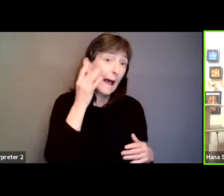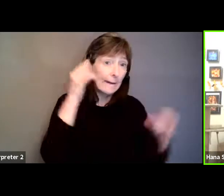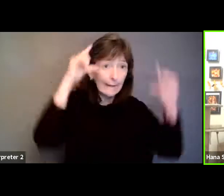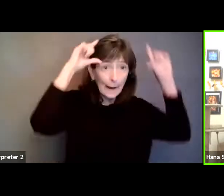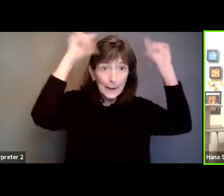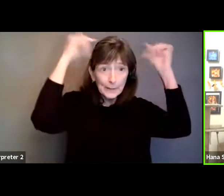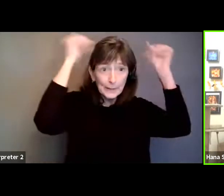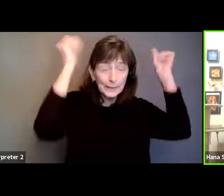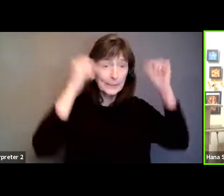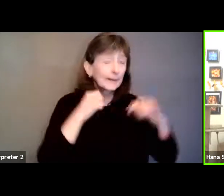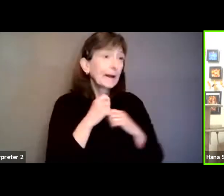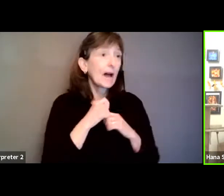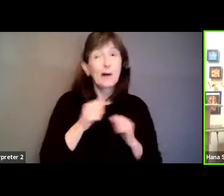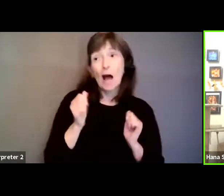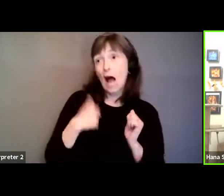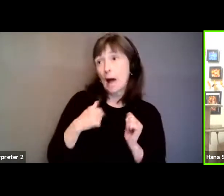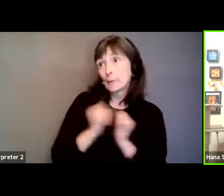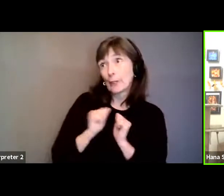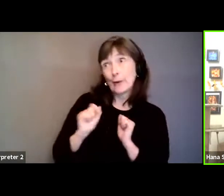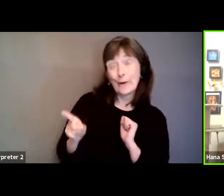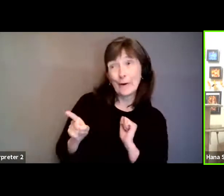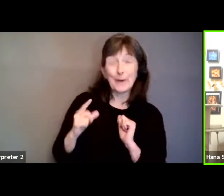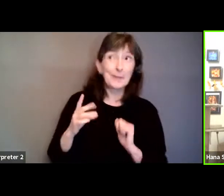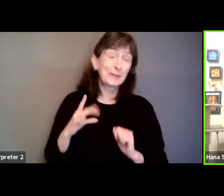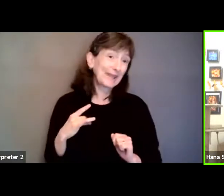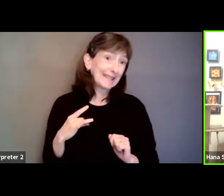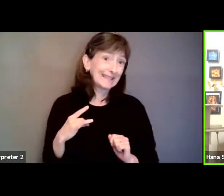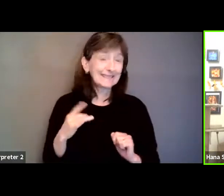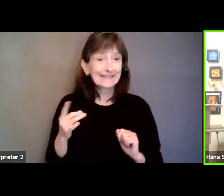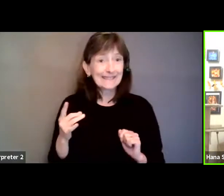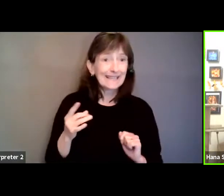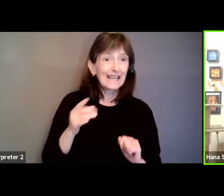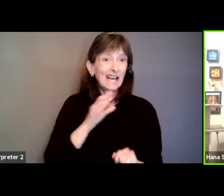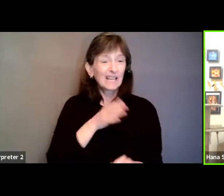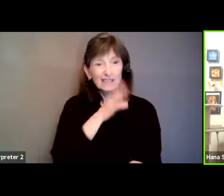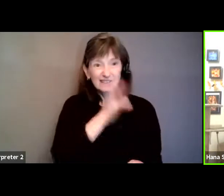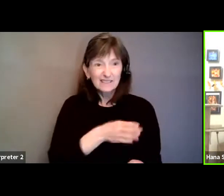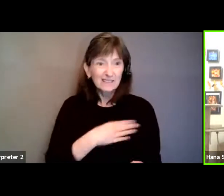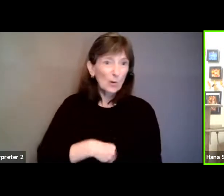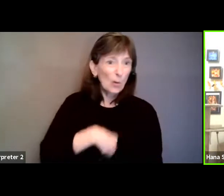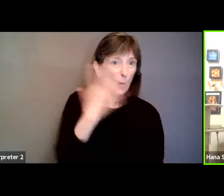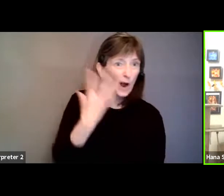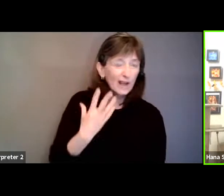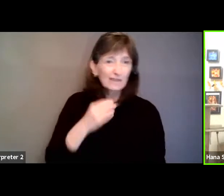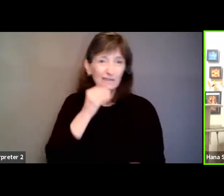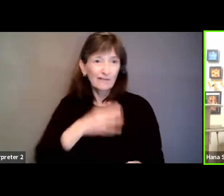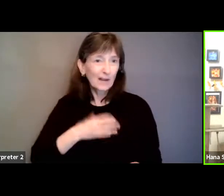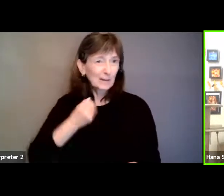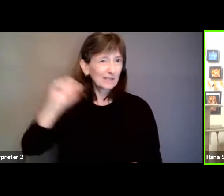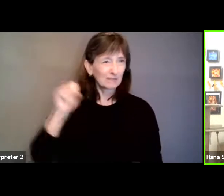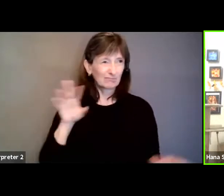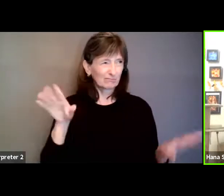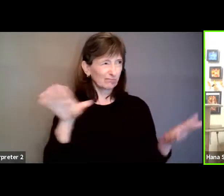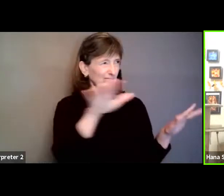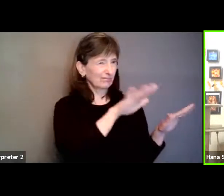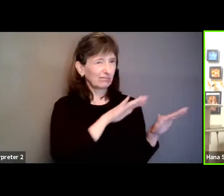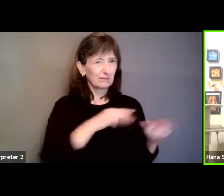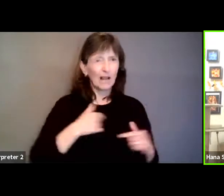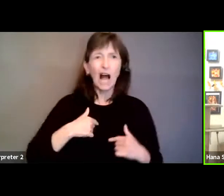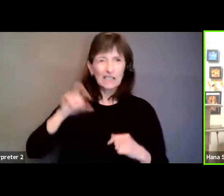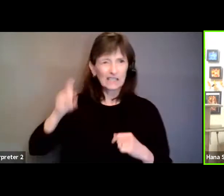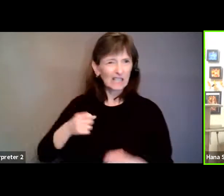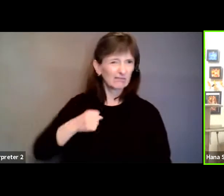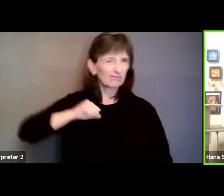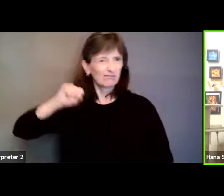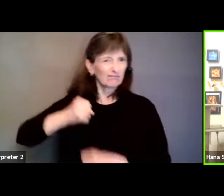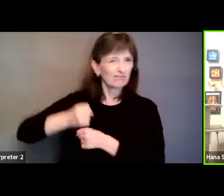the I'm with her pins, the unabashed cisnormative white capitalist feminism. Yes, this